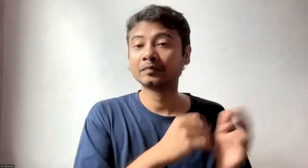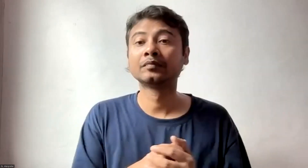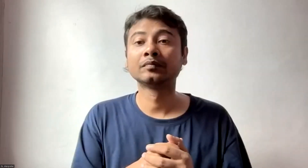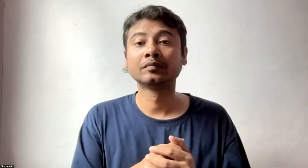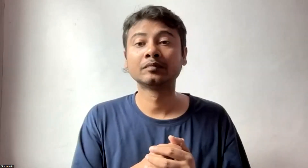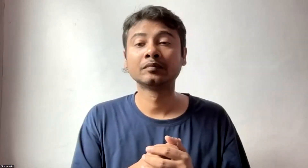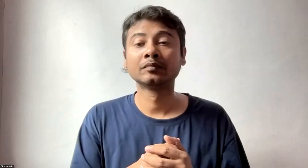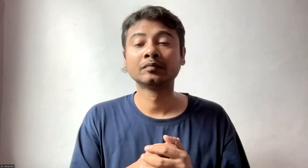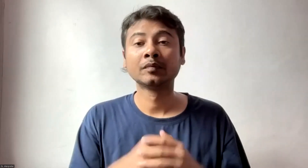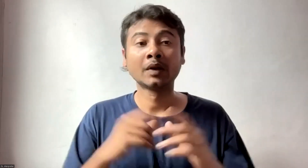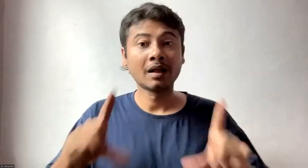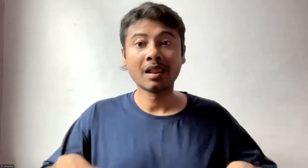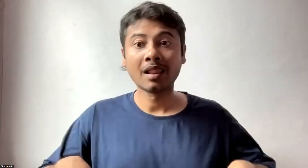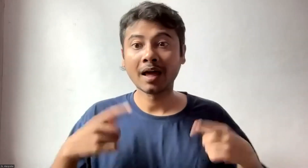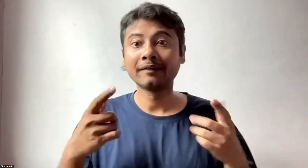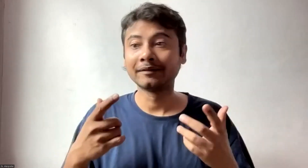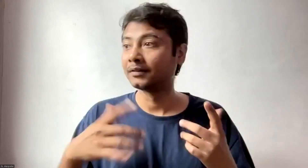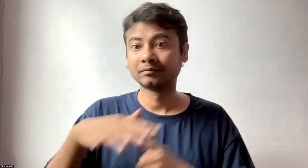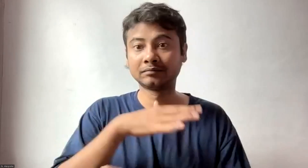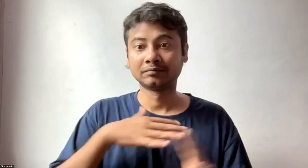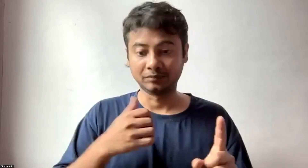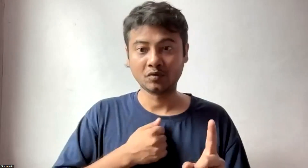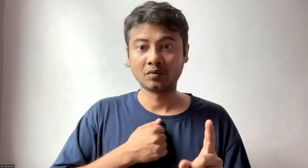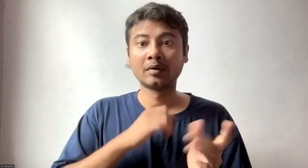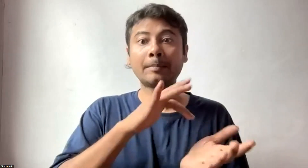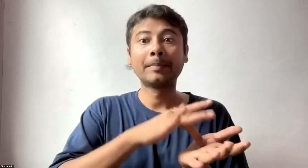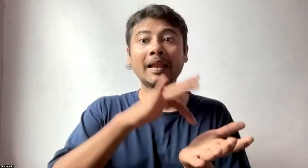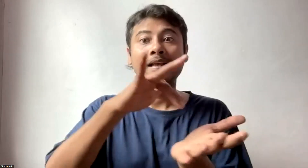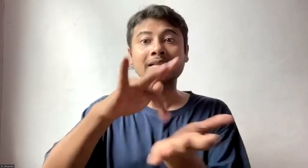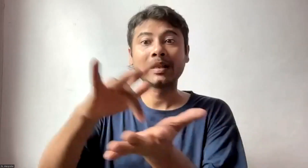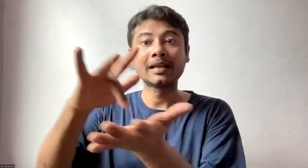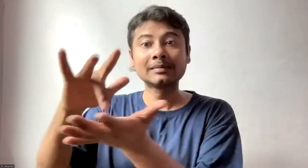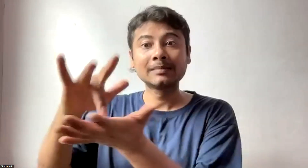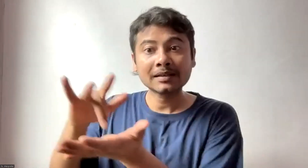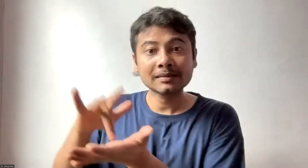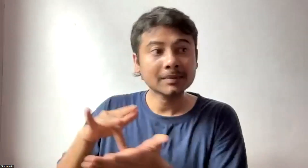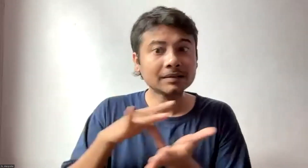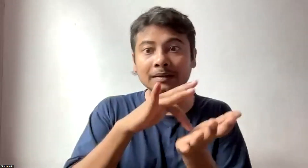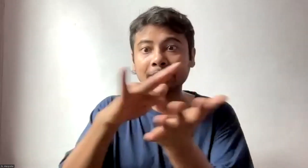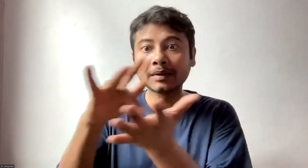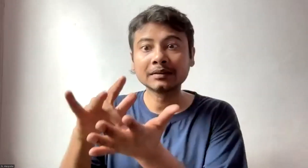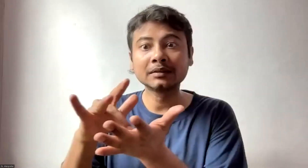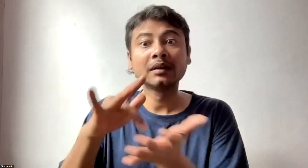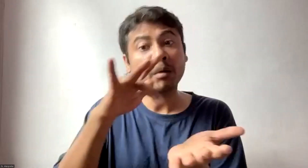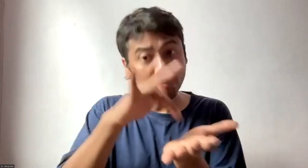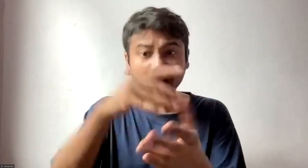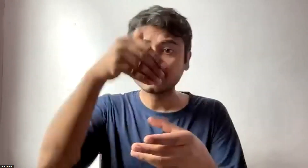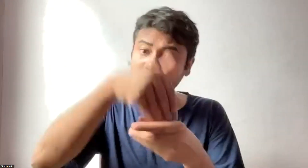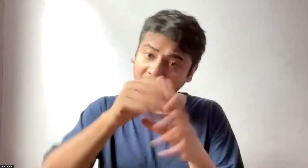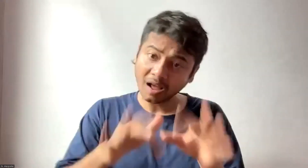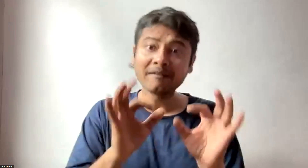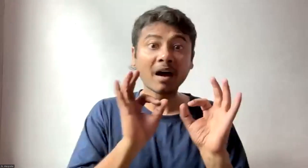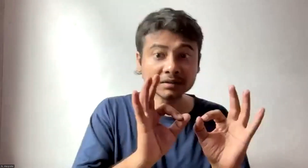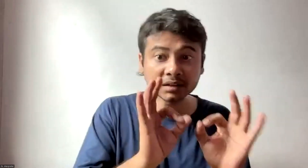life. So as I said, that everything gets affected by these three qualities. So when a person is in a mode of goodness, when